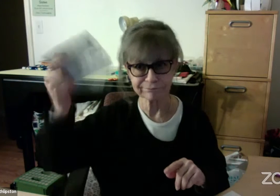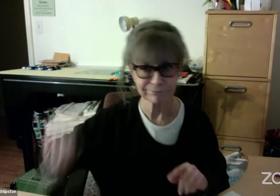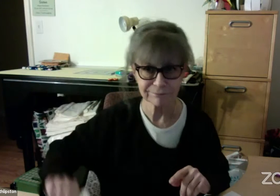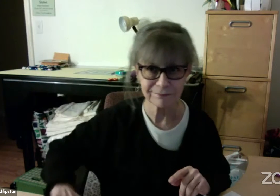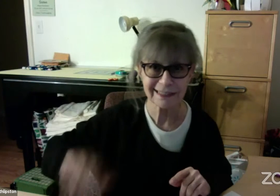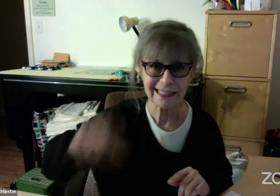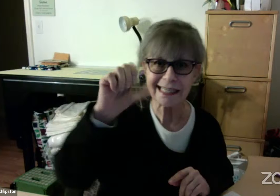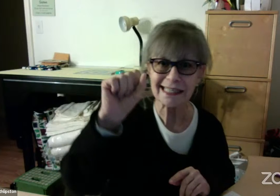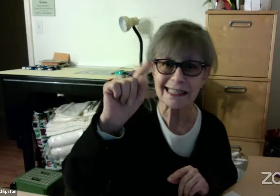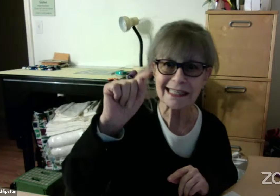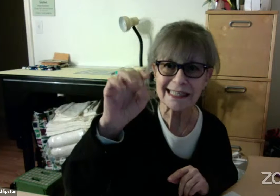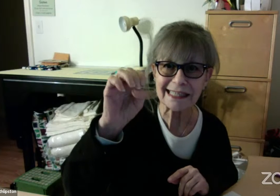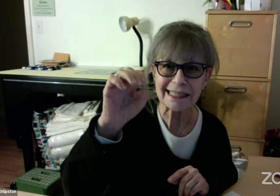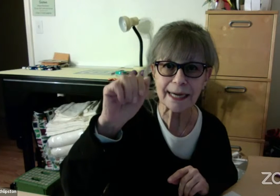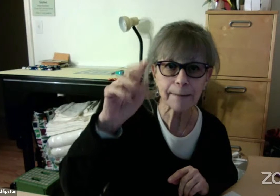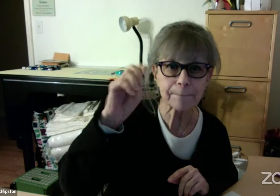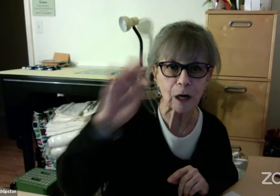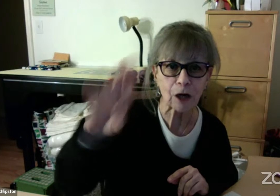Mhm,